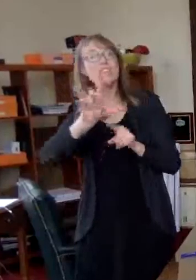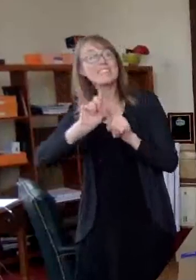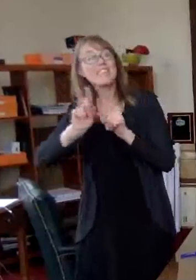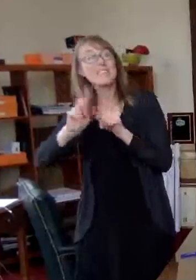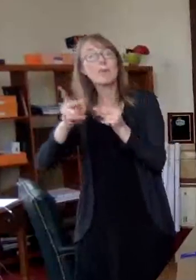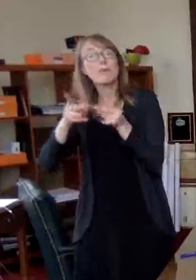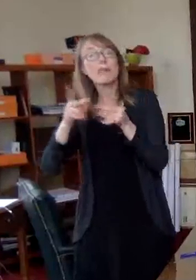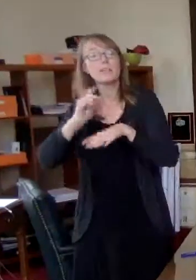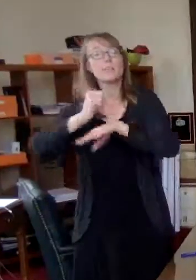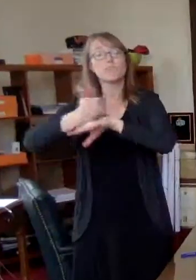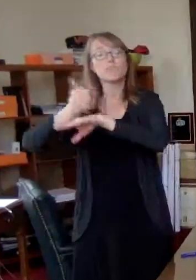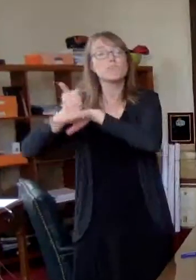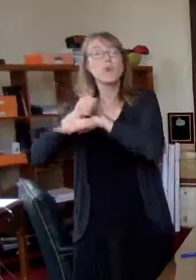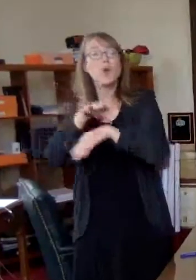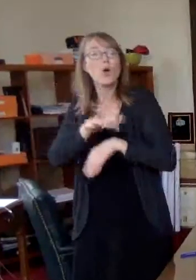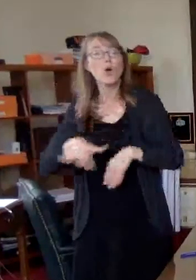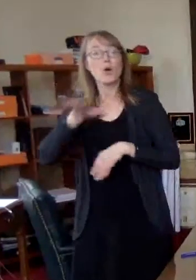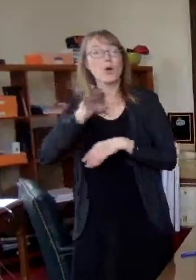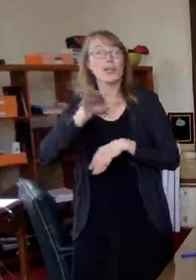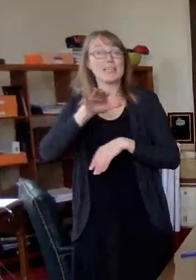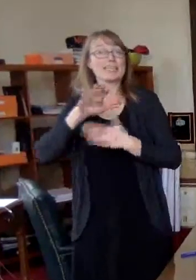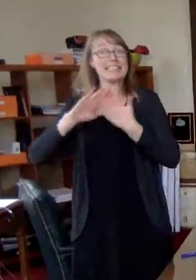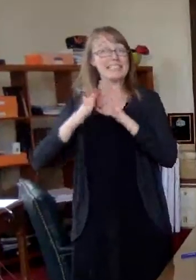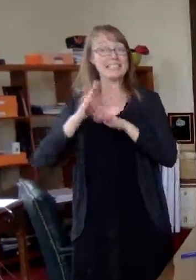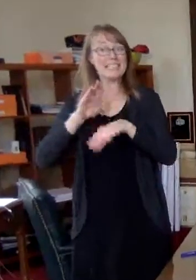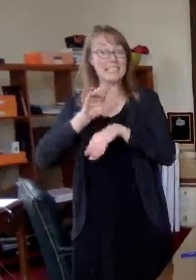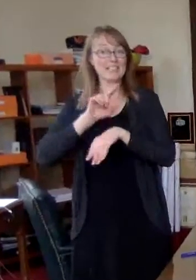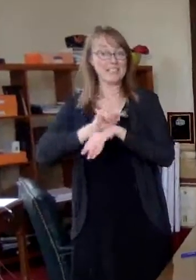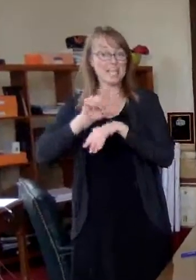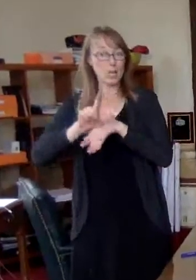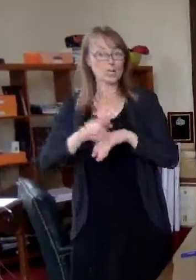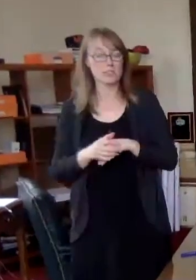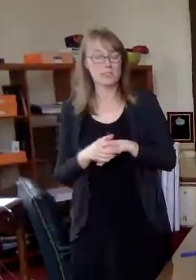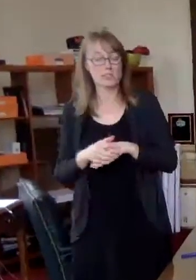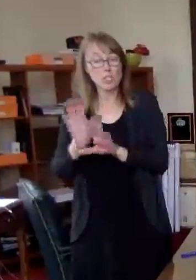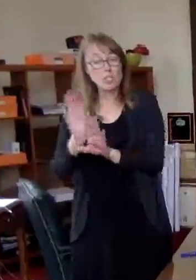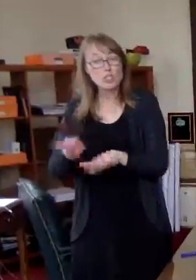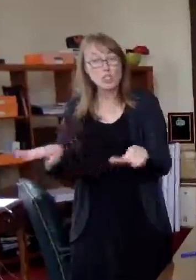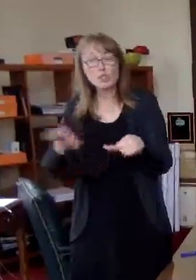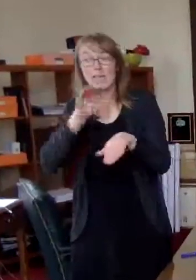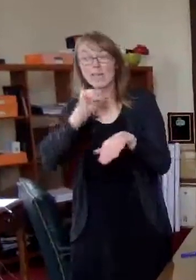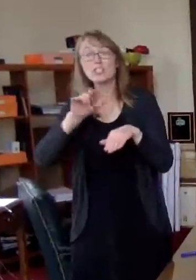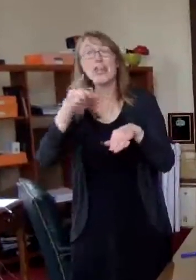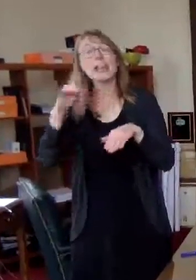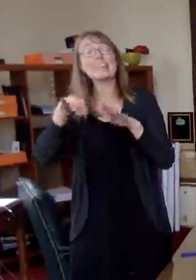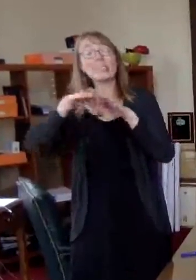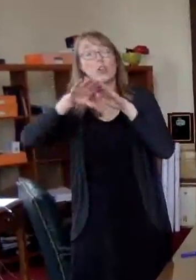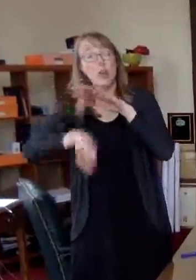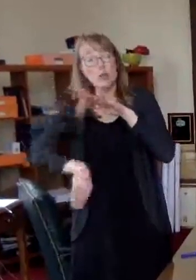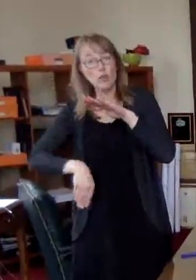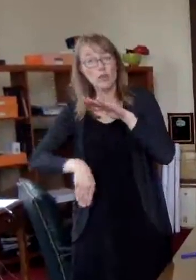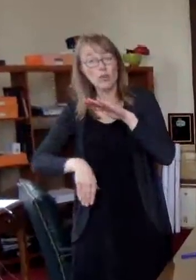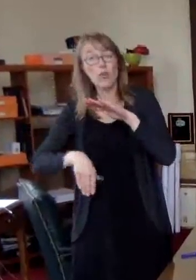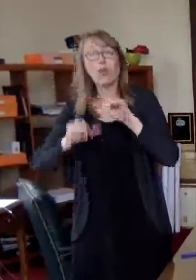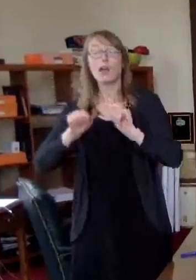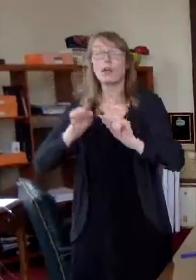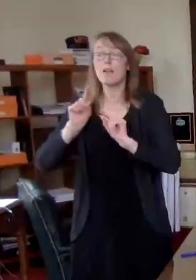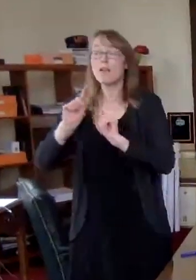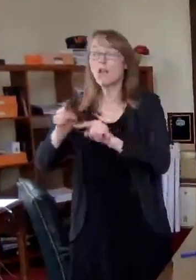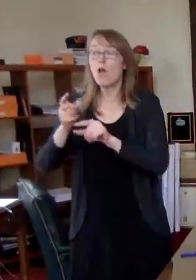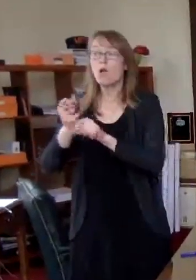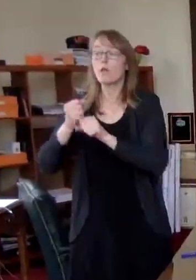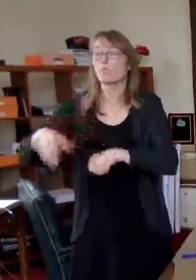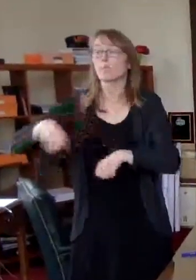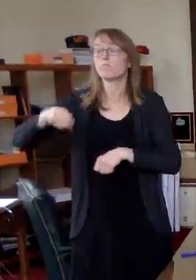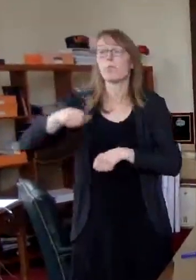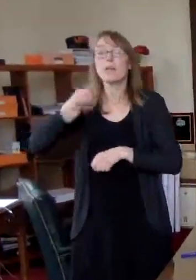can find this on our website, where kids under 18 and under can get a grab-and-go bag, which is breakfast and lunch.